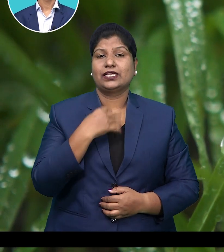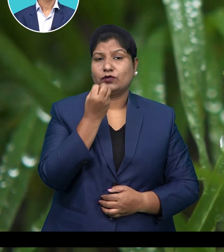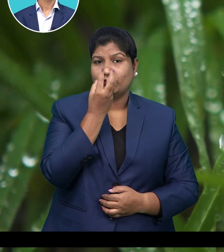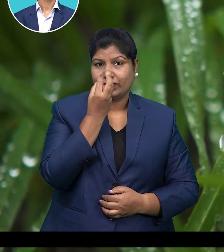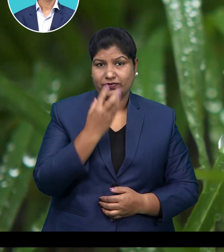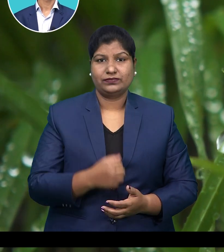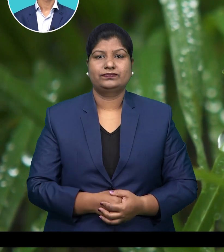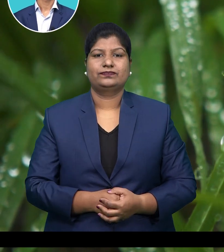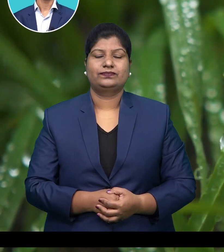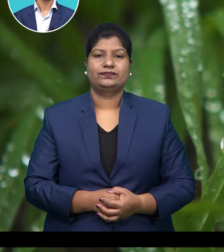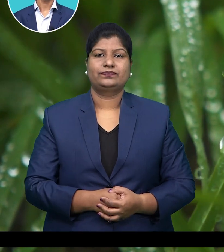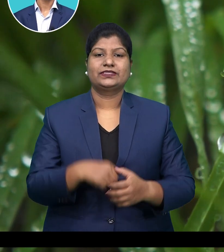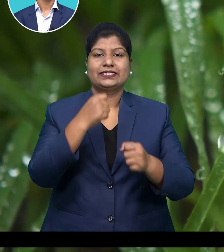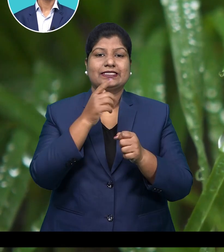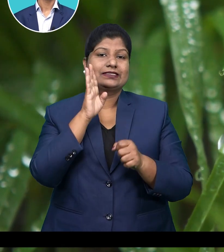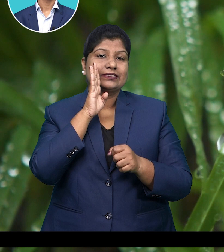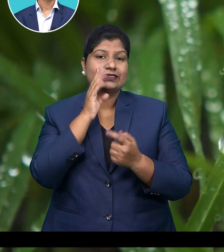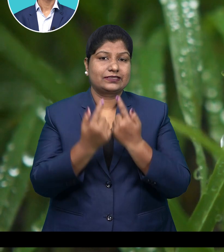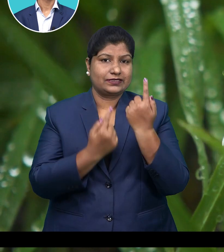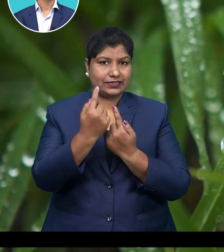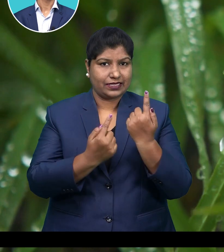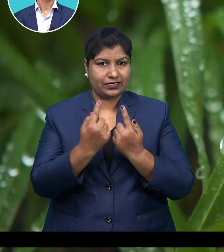flowers, grass,